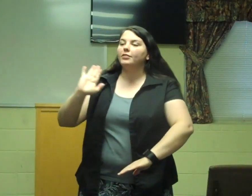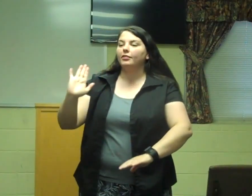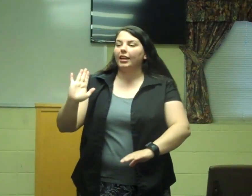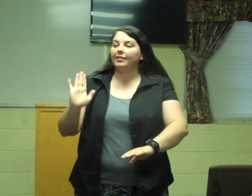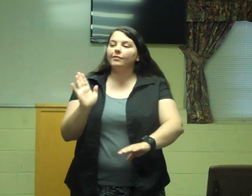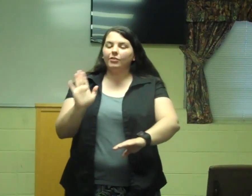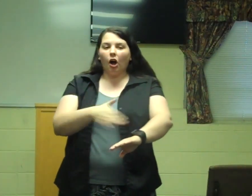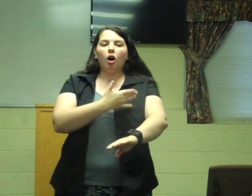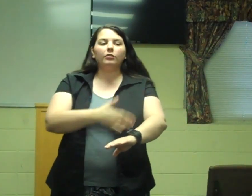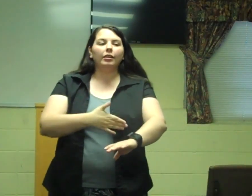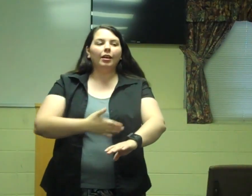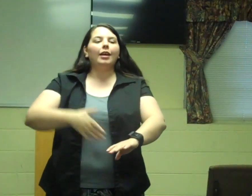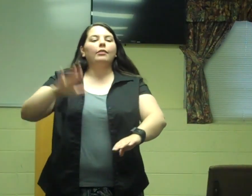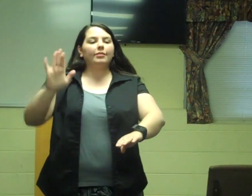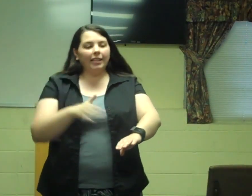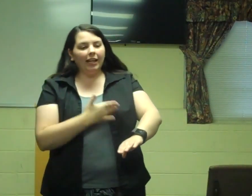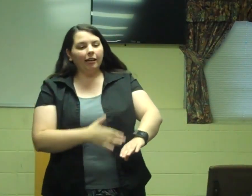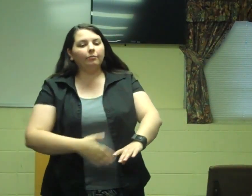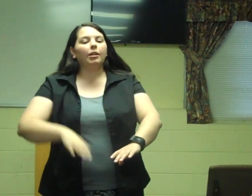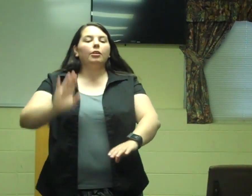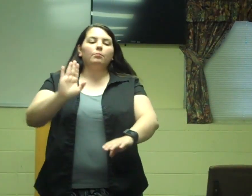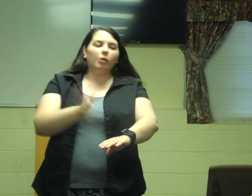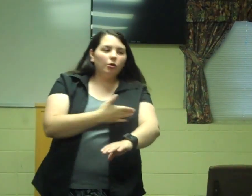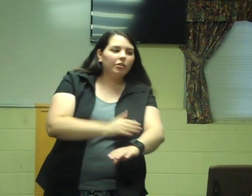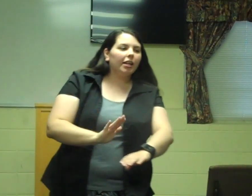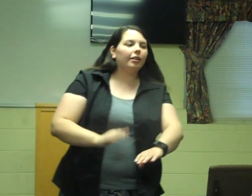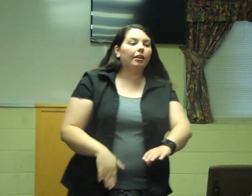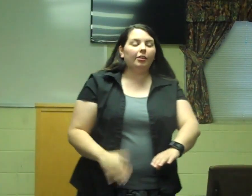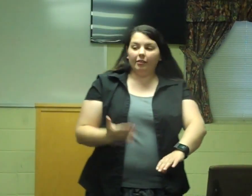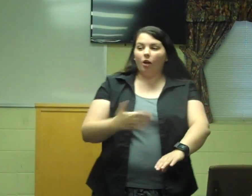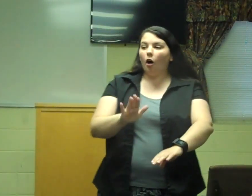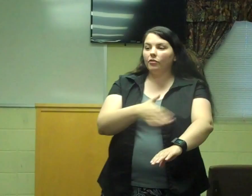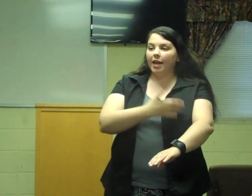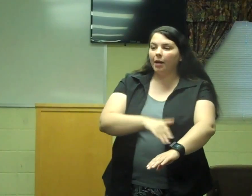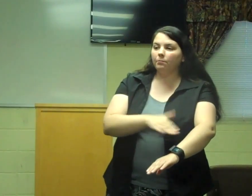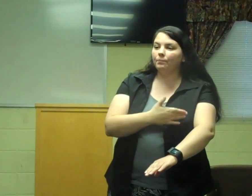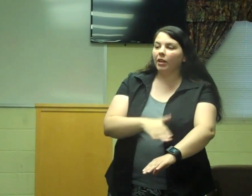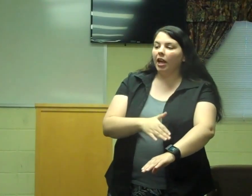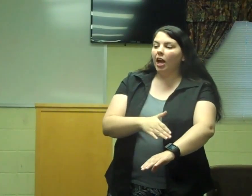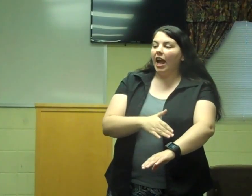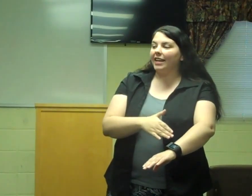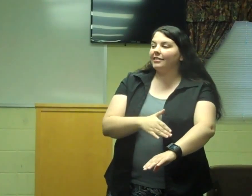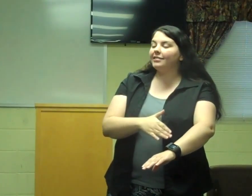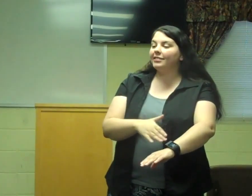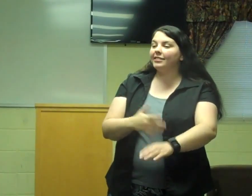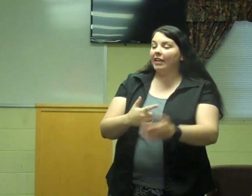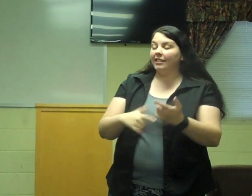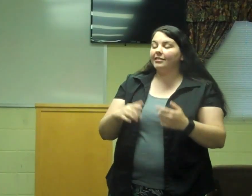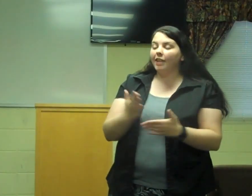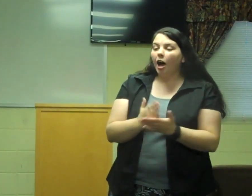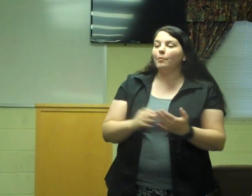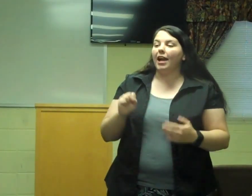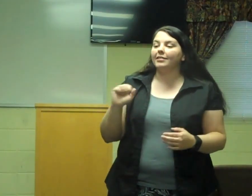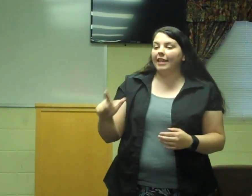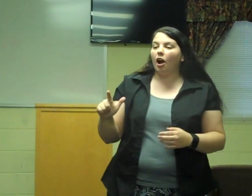done like song, sing, music. It's all the same. In some